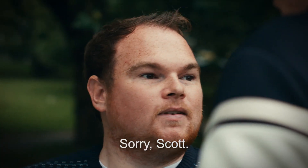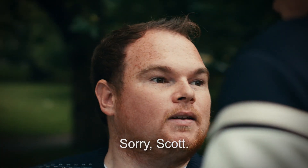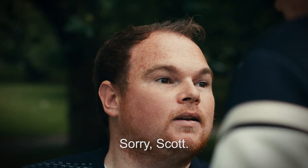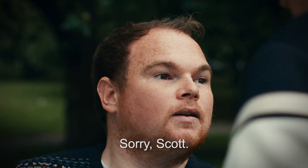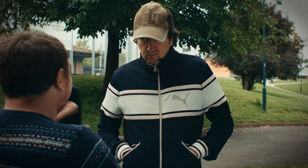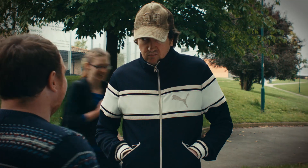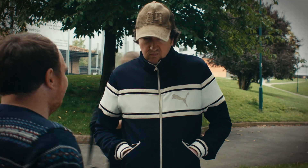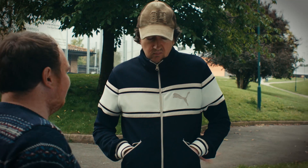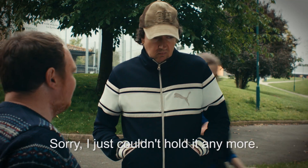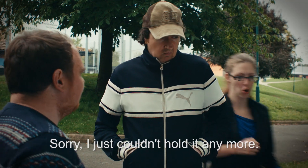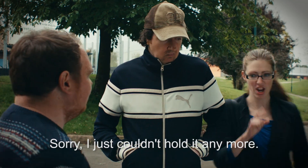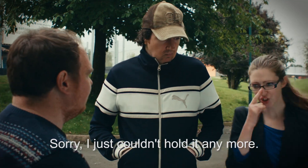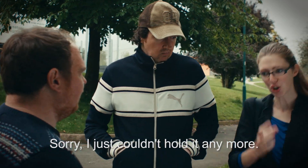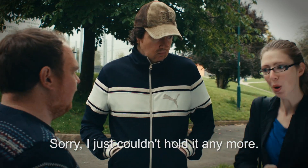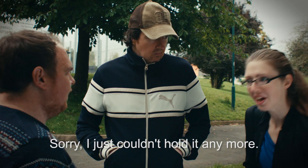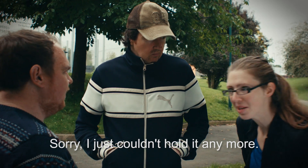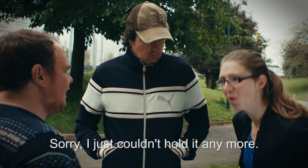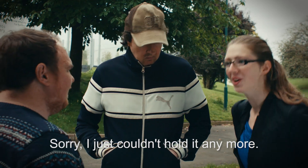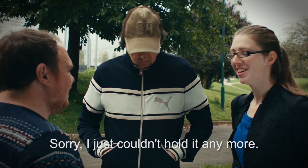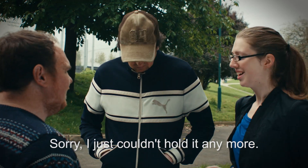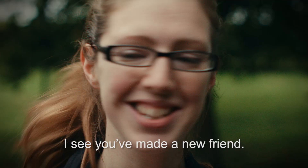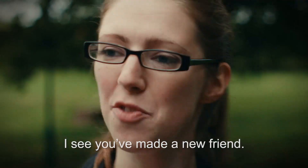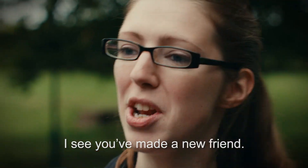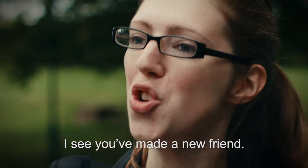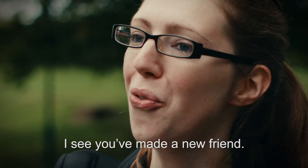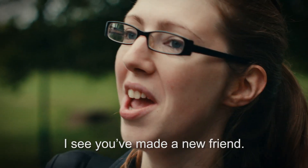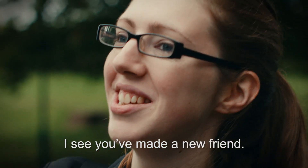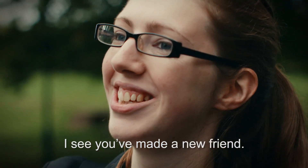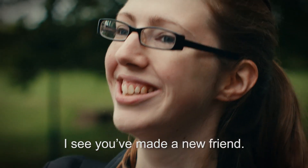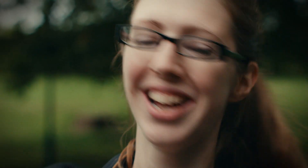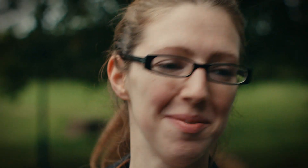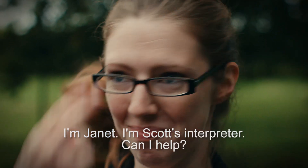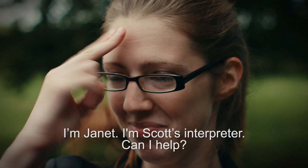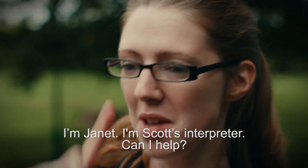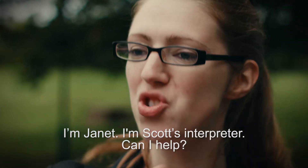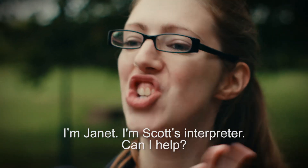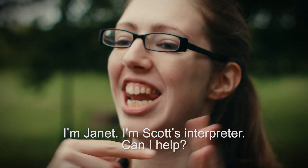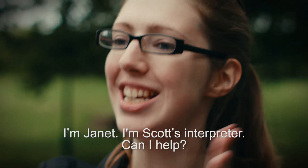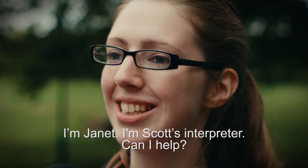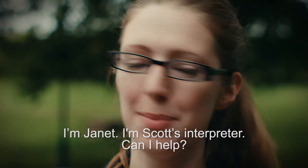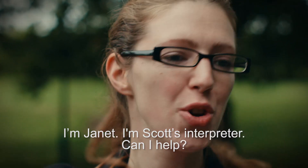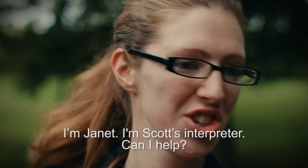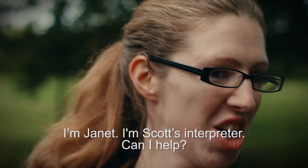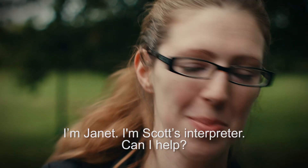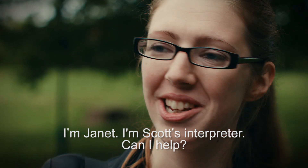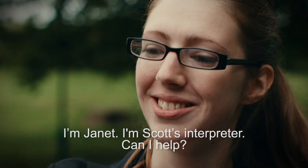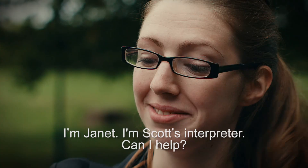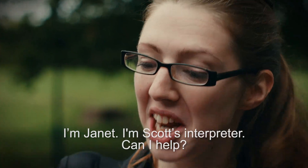Sorry, Scott. Sorry, I just couldn't hold it anymore. I see you've made a new friend. I'm Janet. I'm Scott's interpreter. Can I